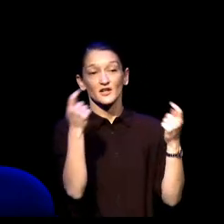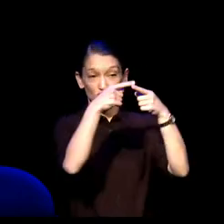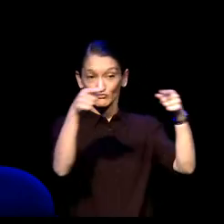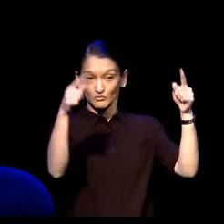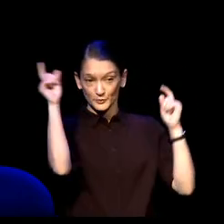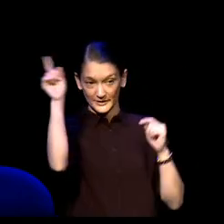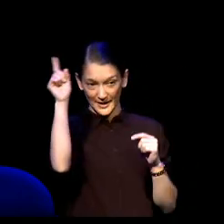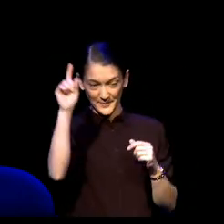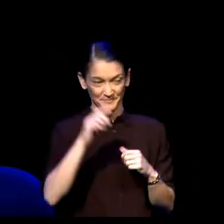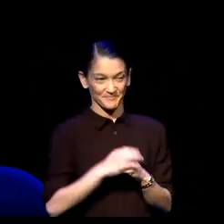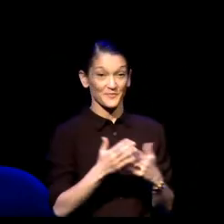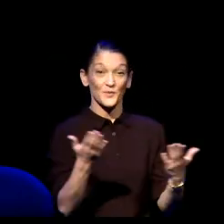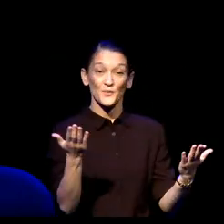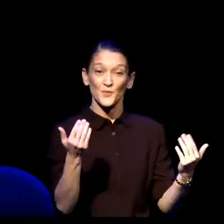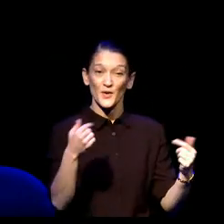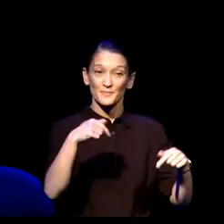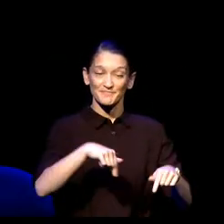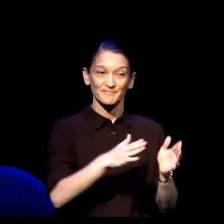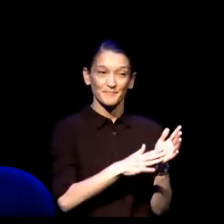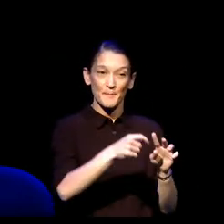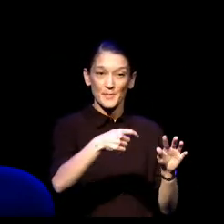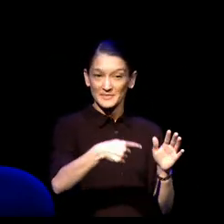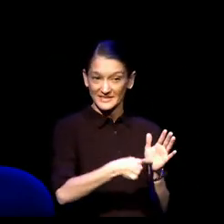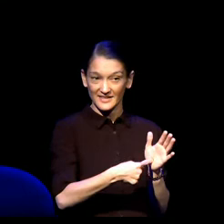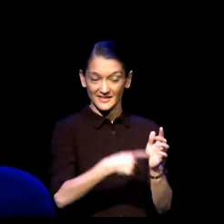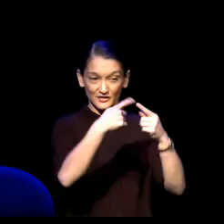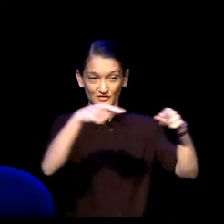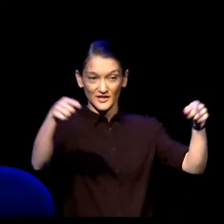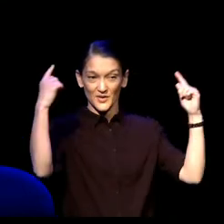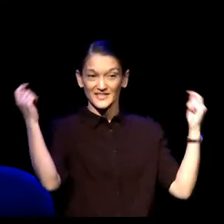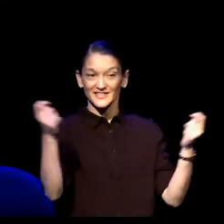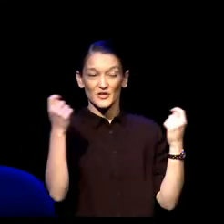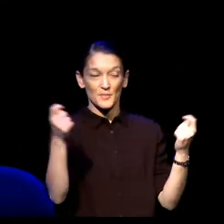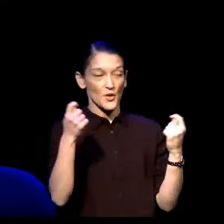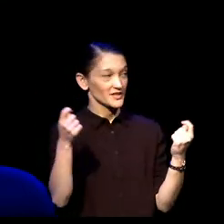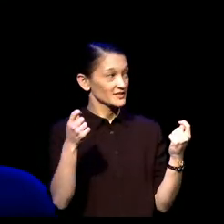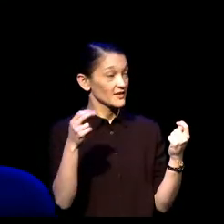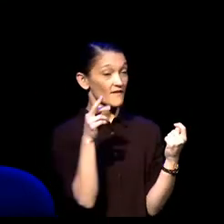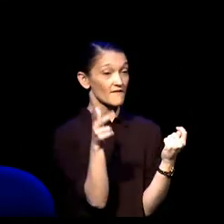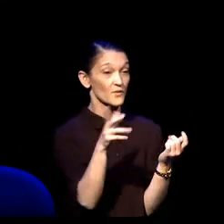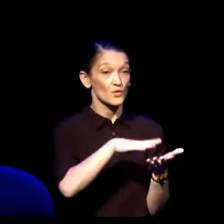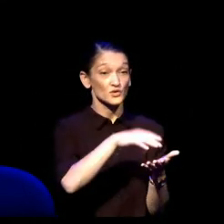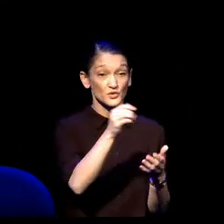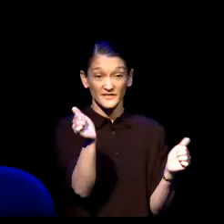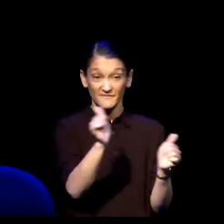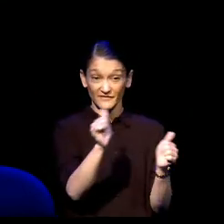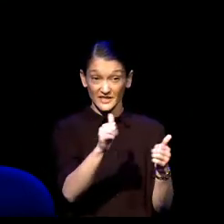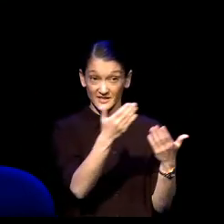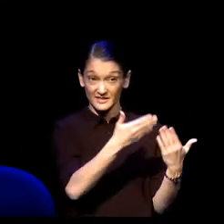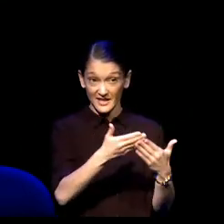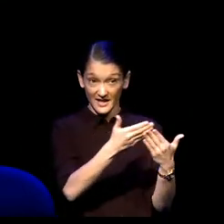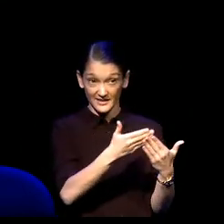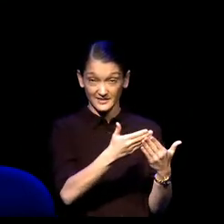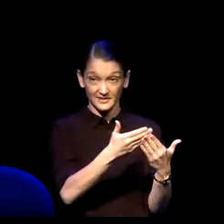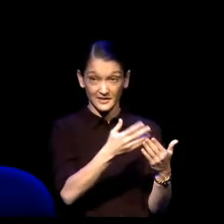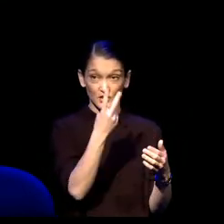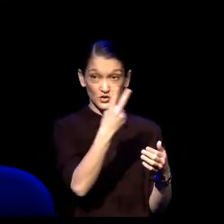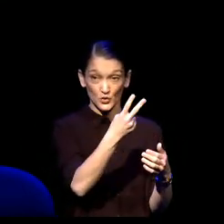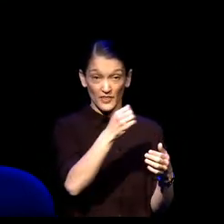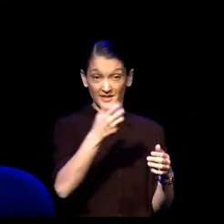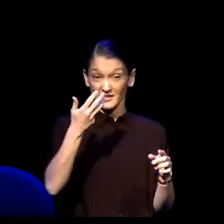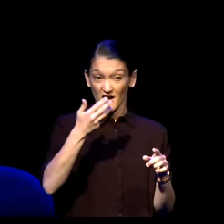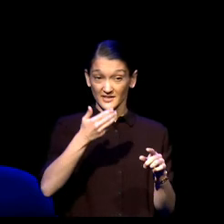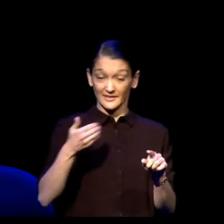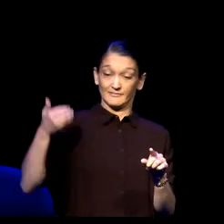graduation today. Welcome to Melbourne Polytechnic's graduation ceremony for the students that finished their studies in